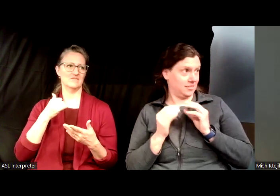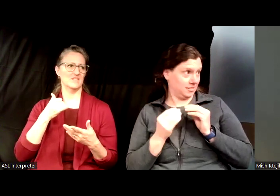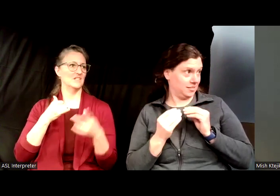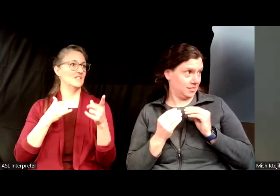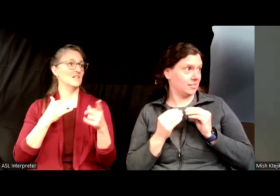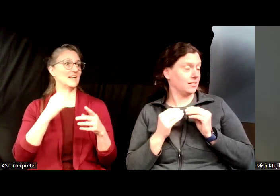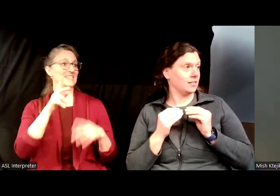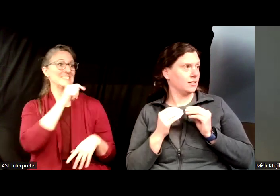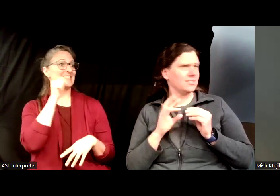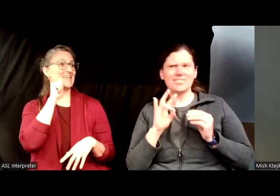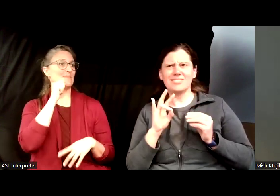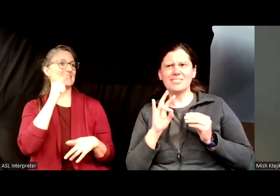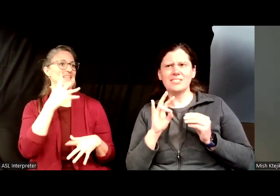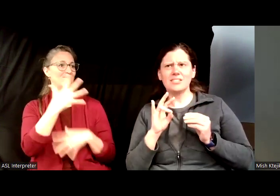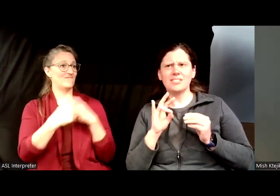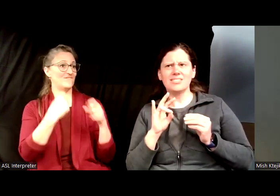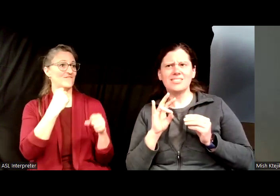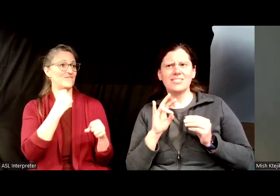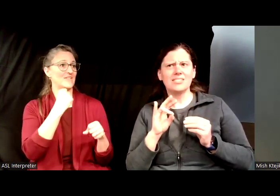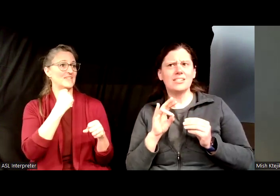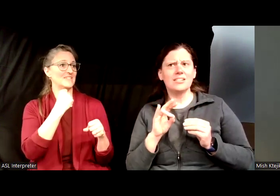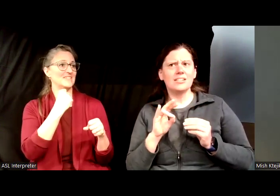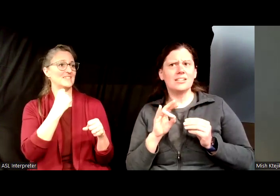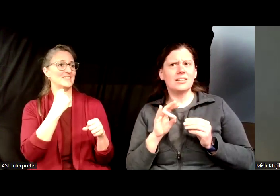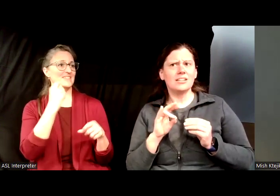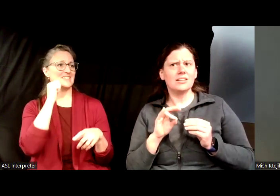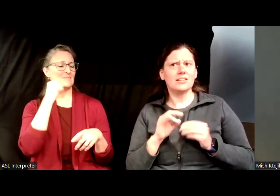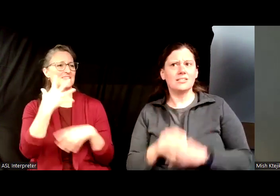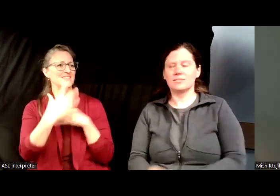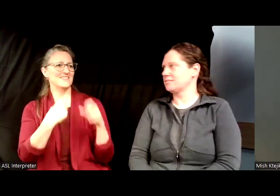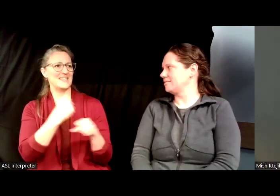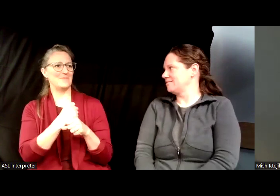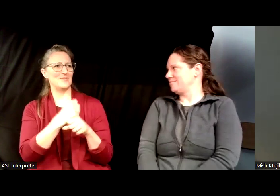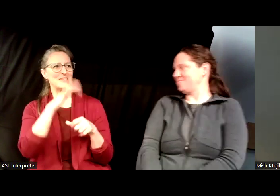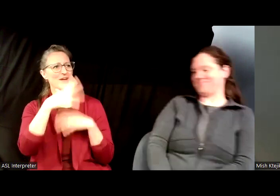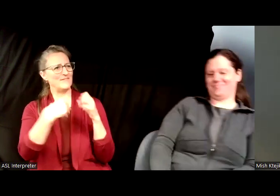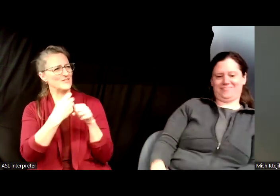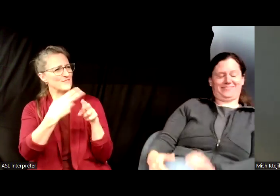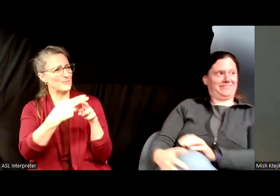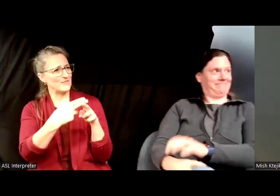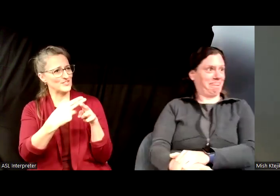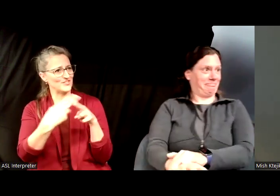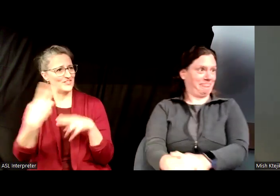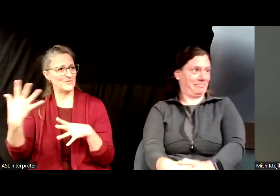Okay. So that's So 7 years? Colleen saying?